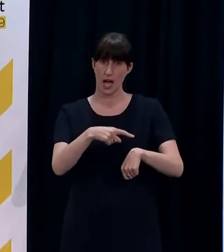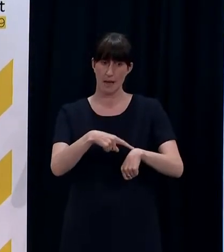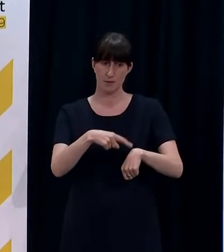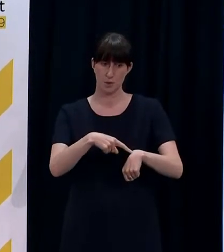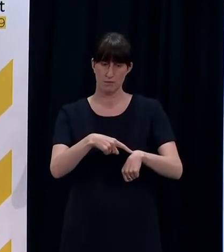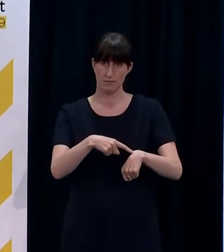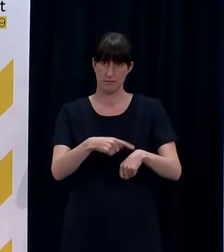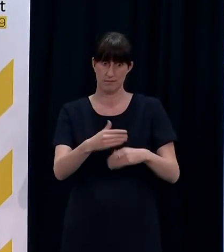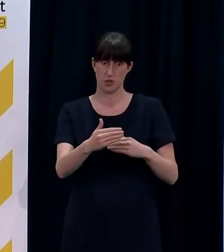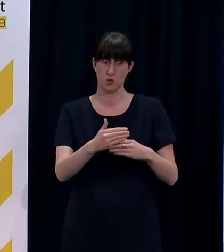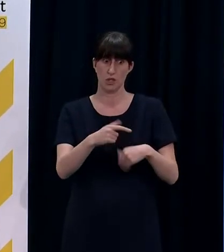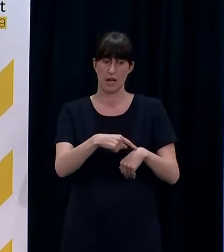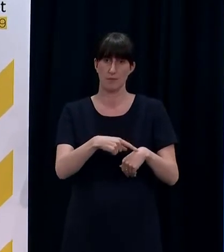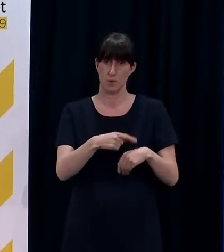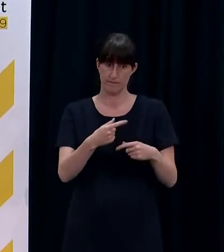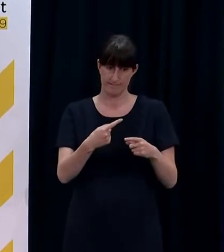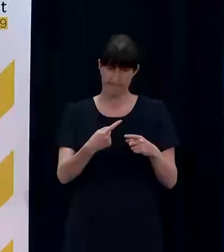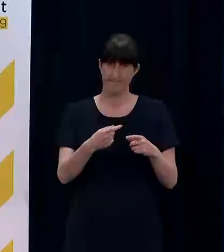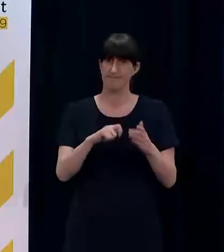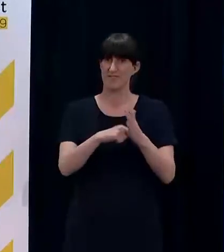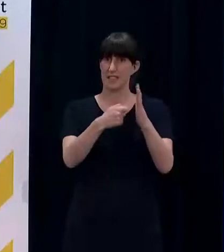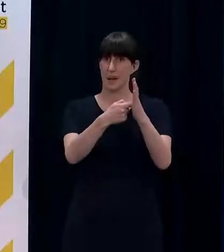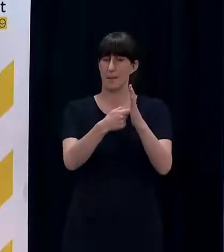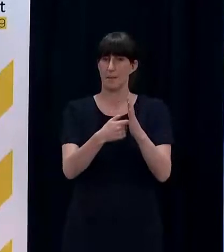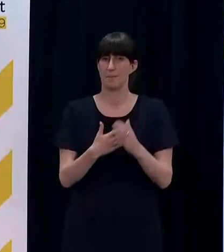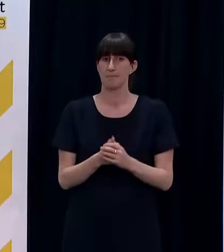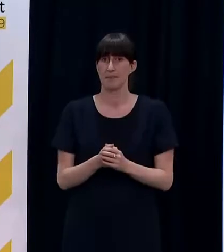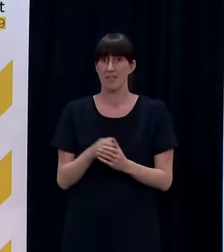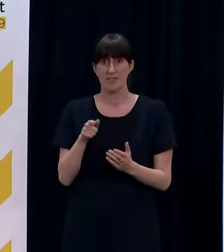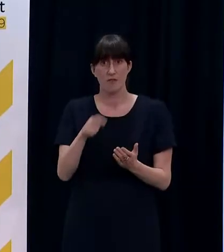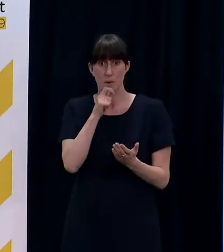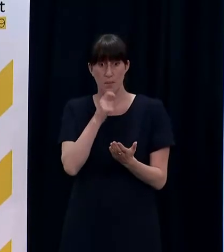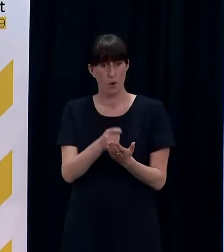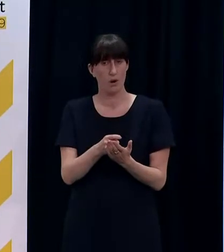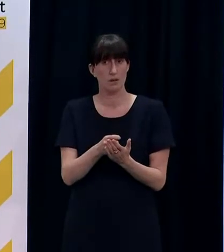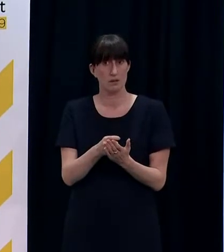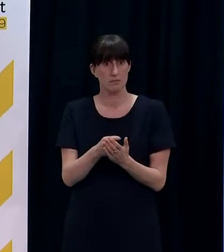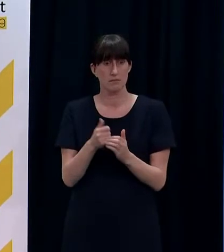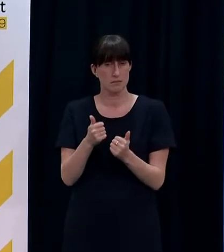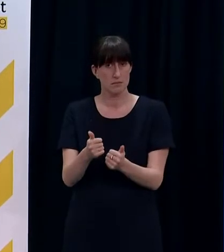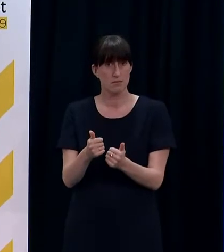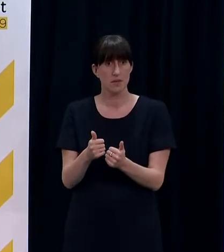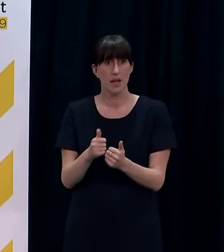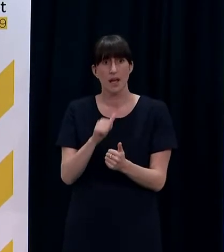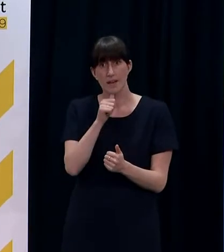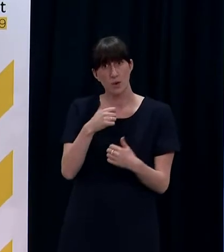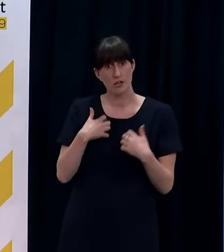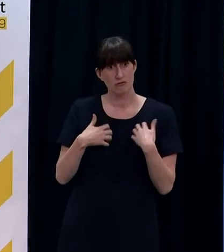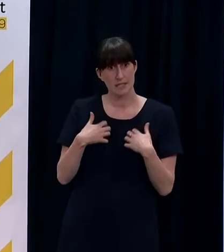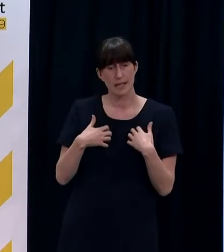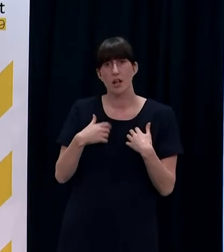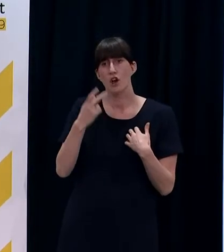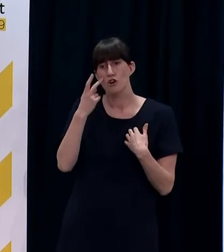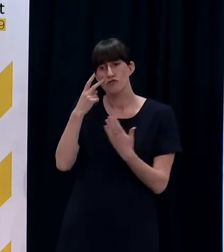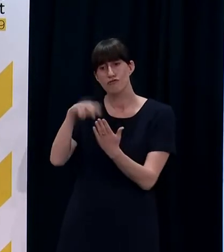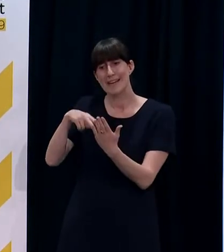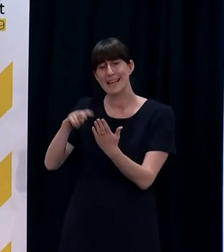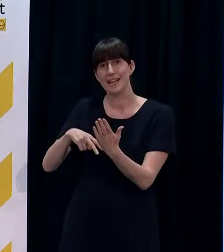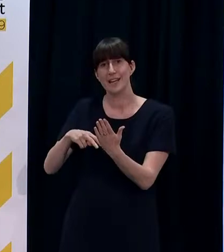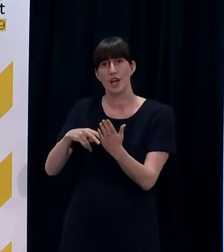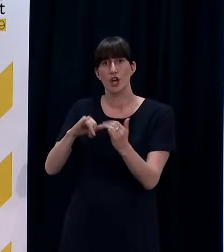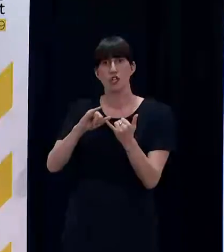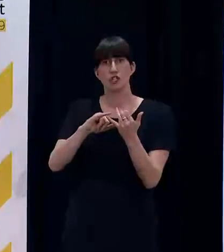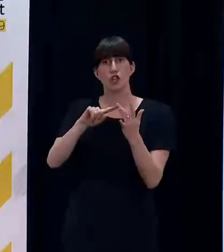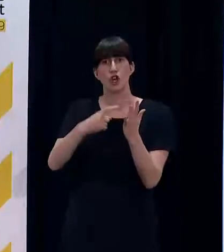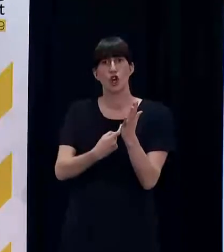to read, but I'm very pleased with it, and I would highly recommend to anybody interested in this issue to read Sir Bruce Robertson's report,